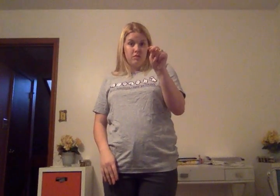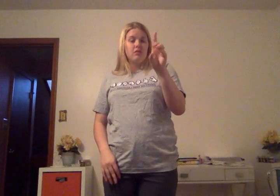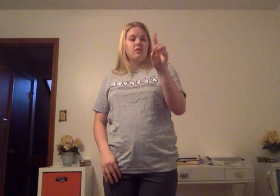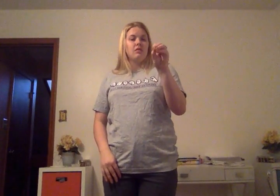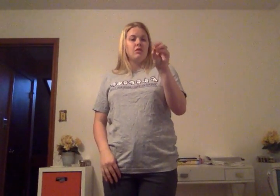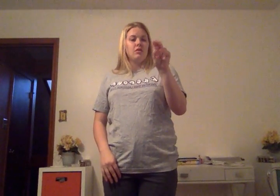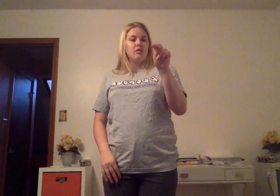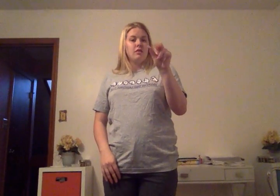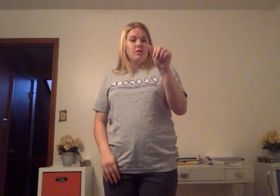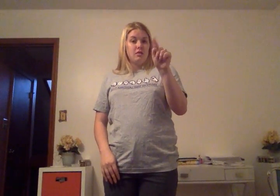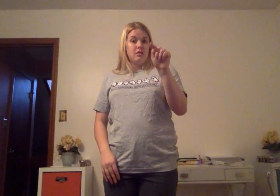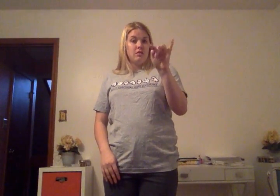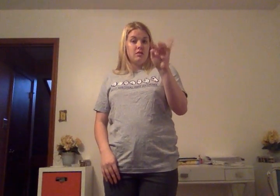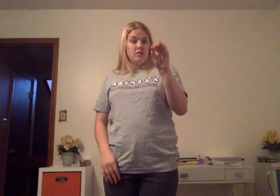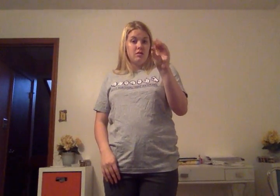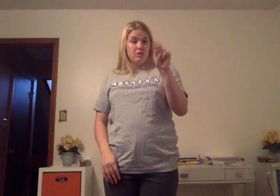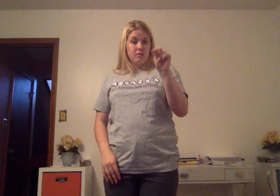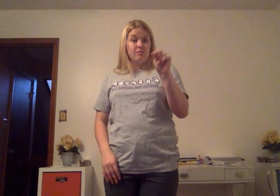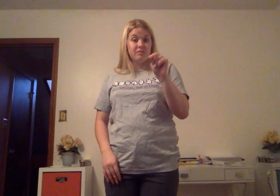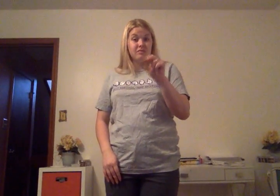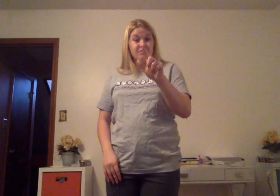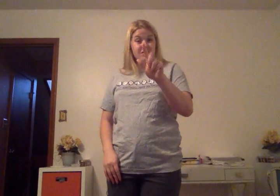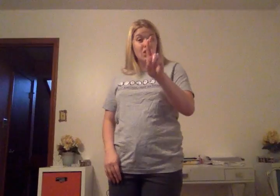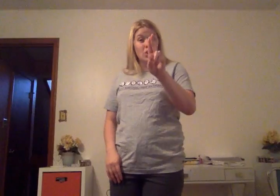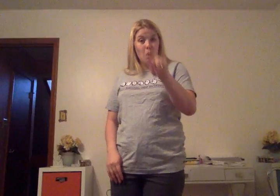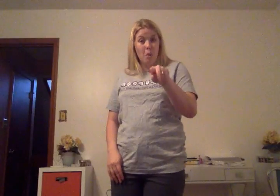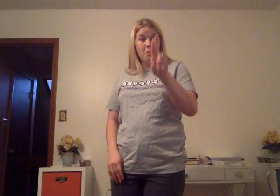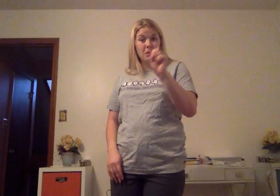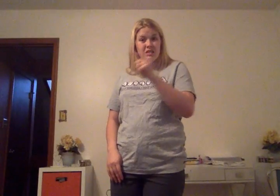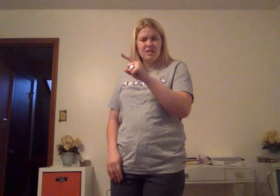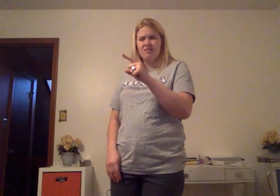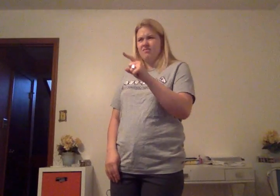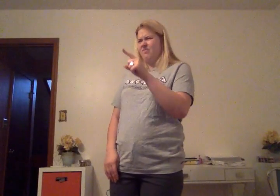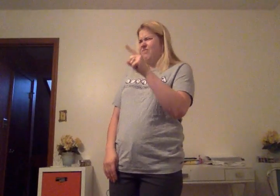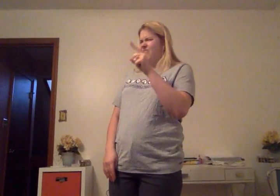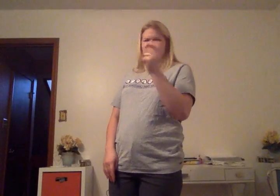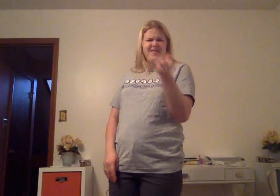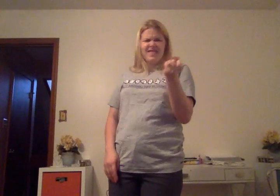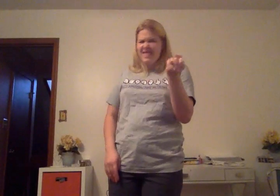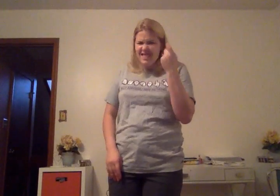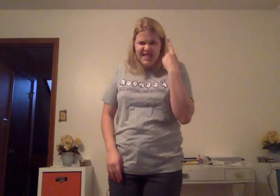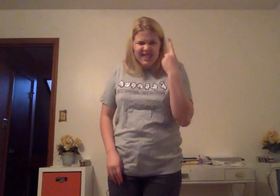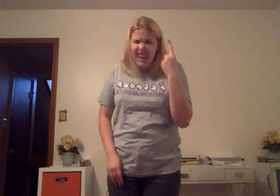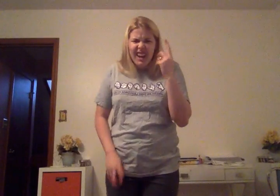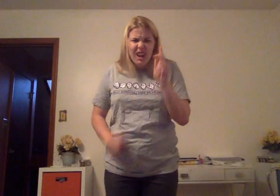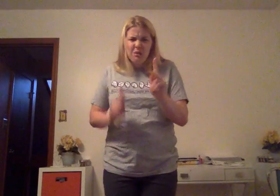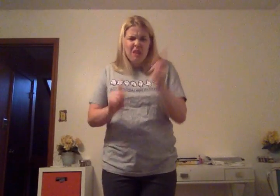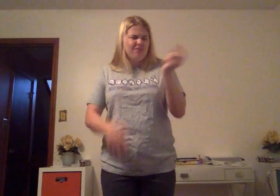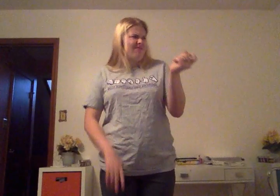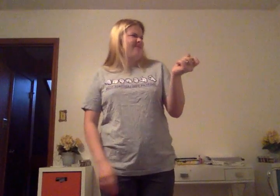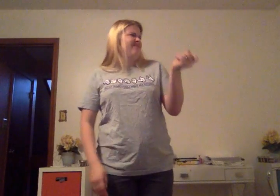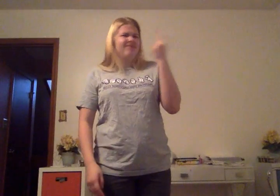about lupus. Lupus has been a misunderstood disorder. Very few people knew what it was. All of